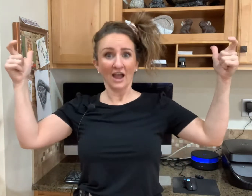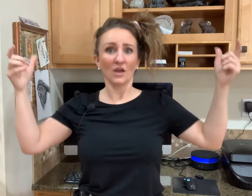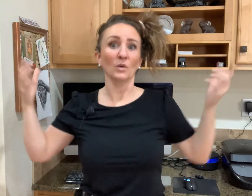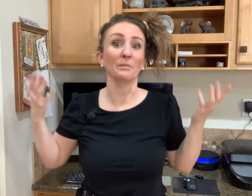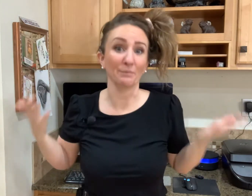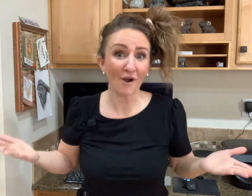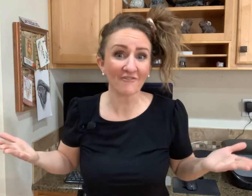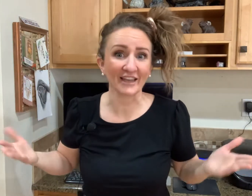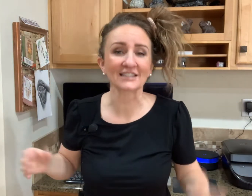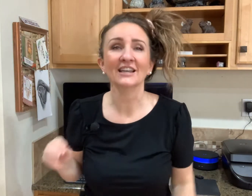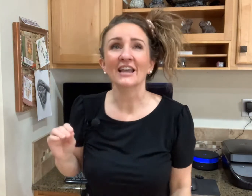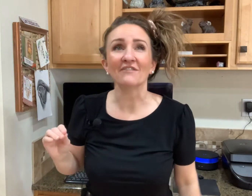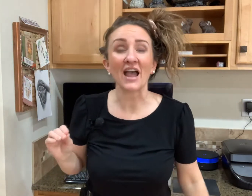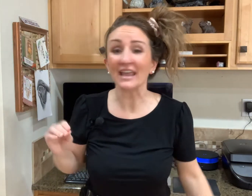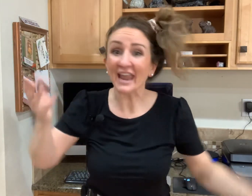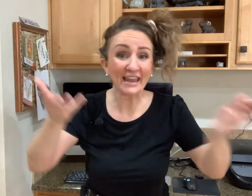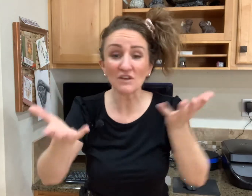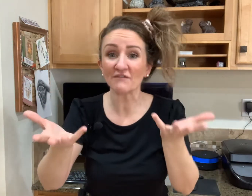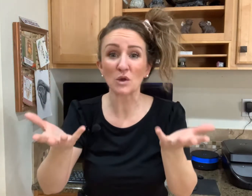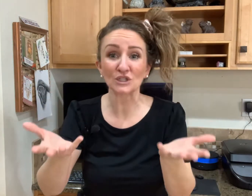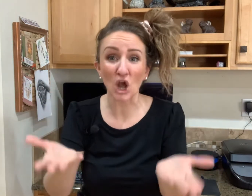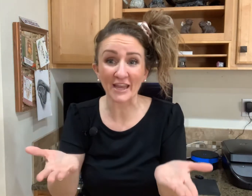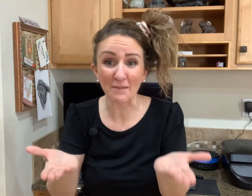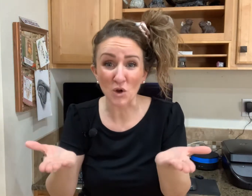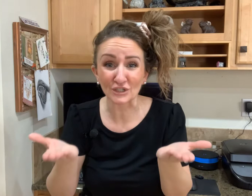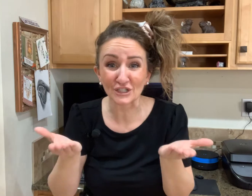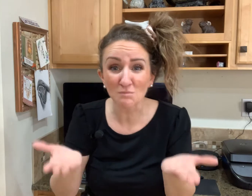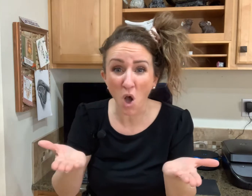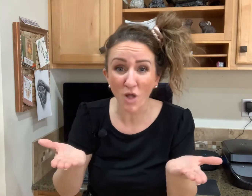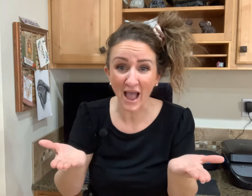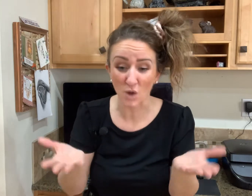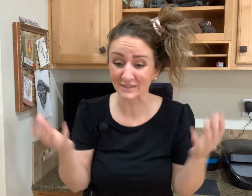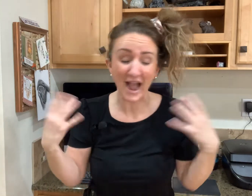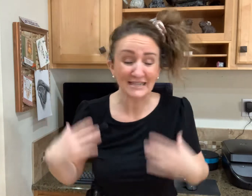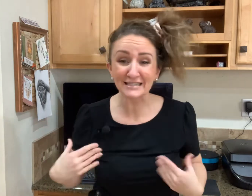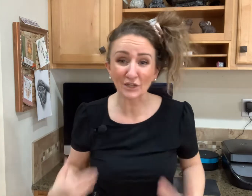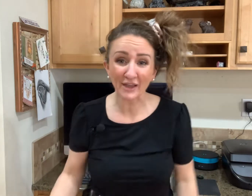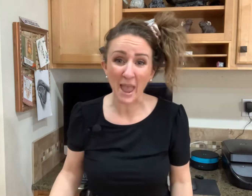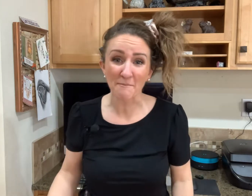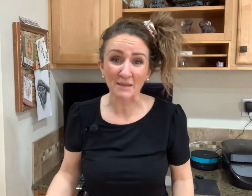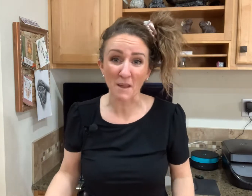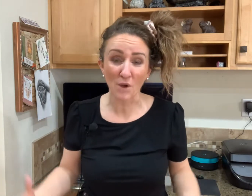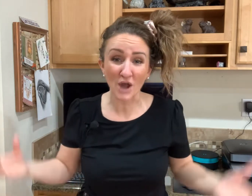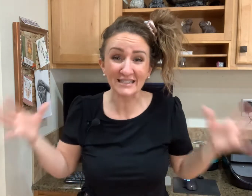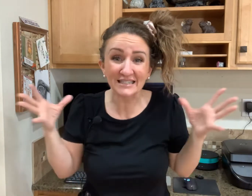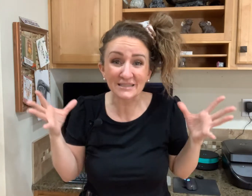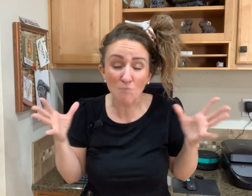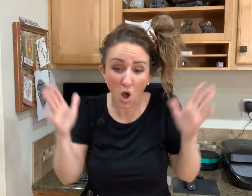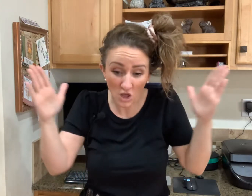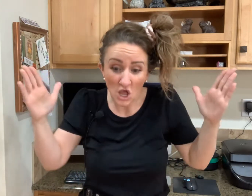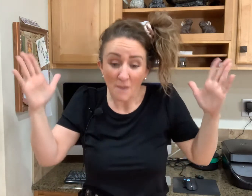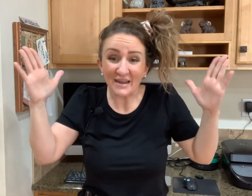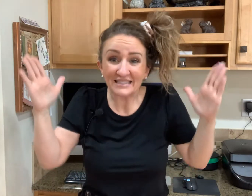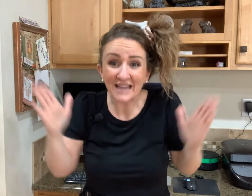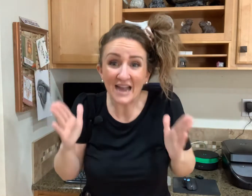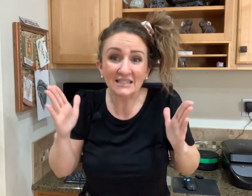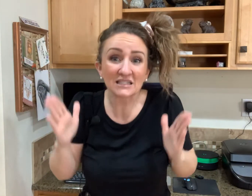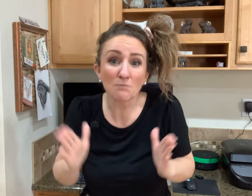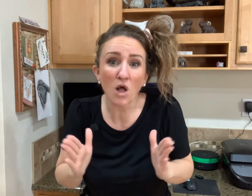will be perfect. Even if I was talking about a small house, I still can't make my body small, my sign small enough